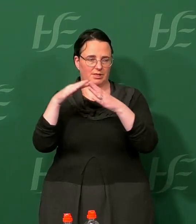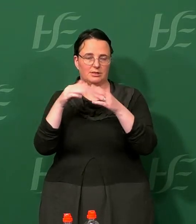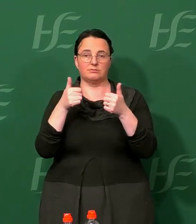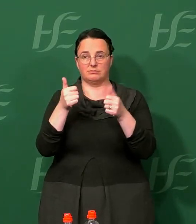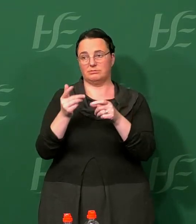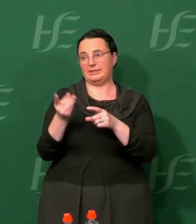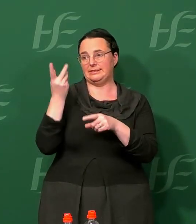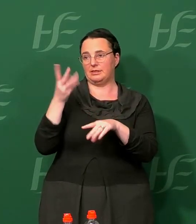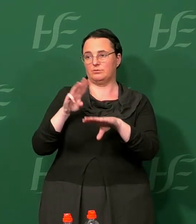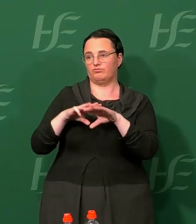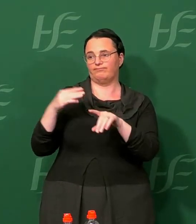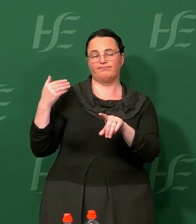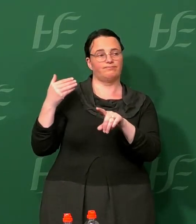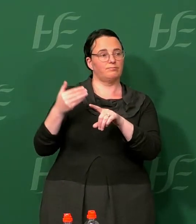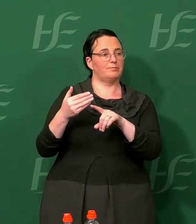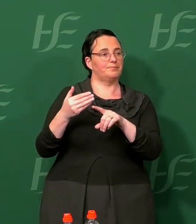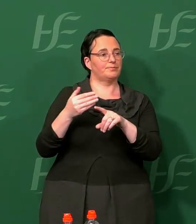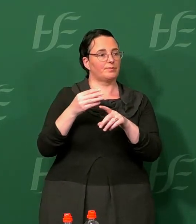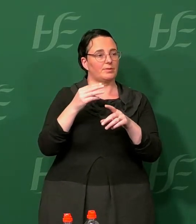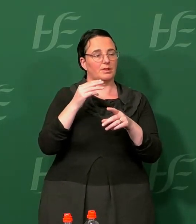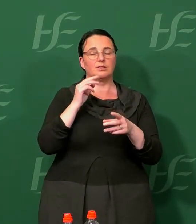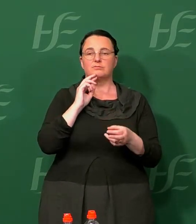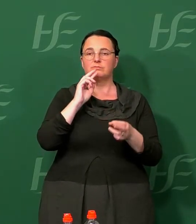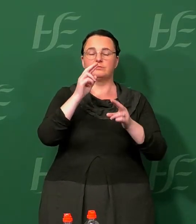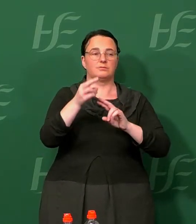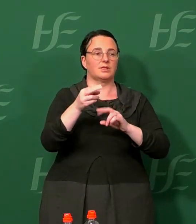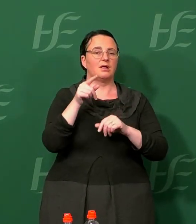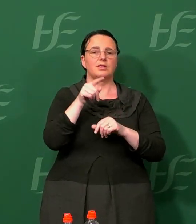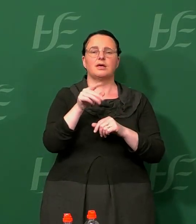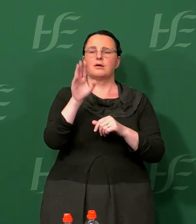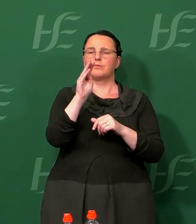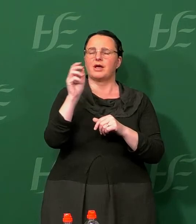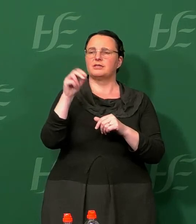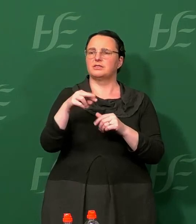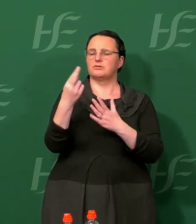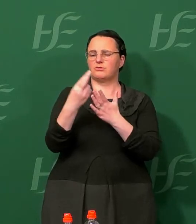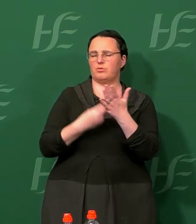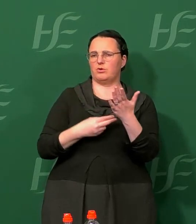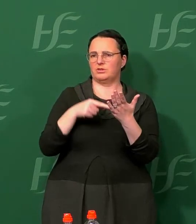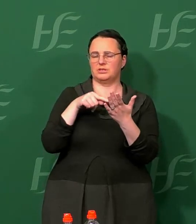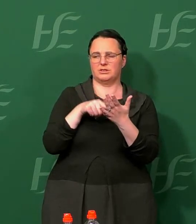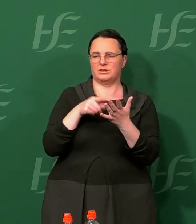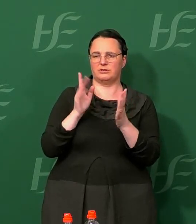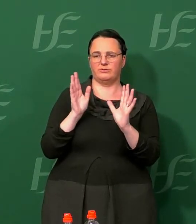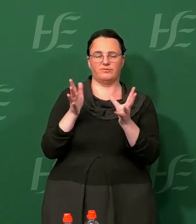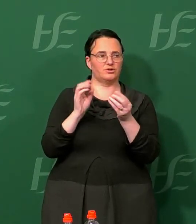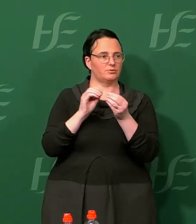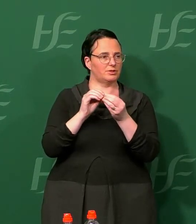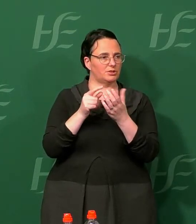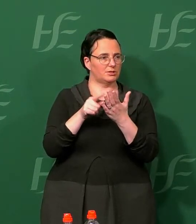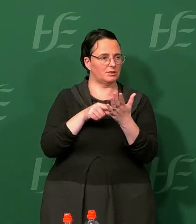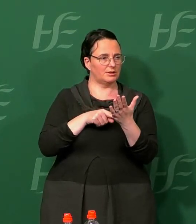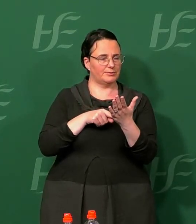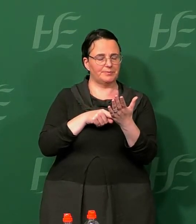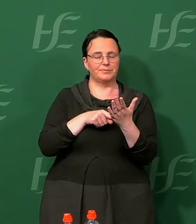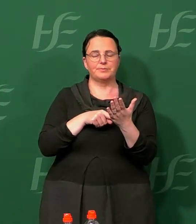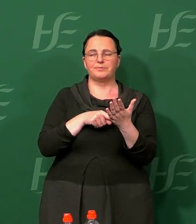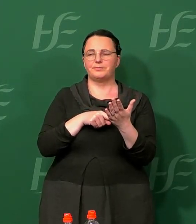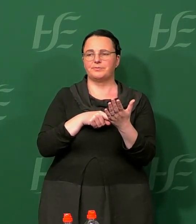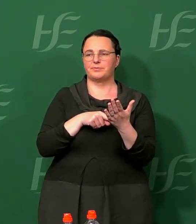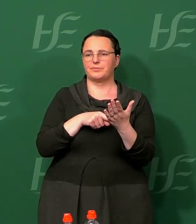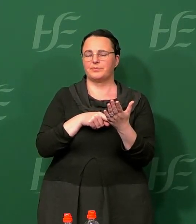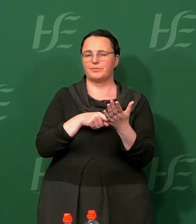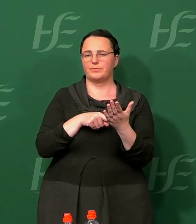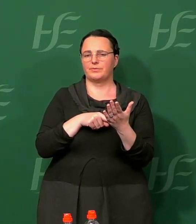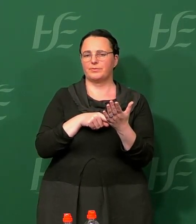well. Just and on the Brandon report, the Brandon facility, which you referenced there earlier towards the start,